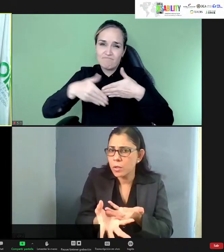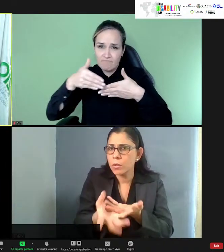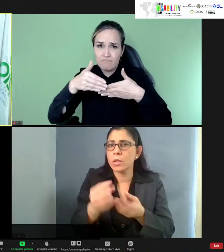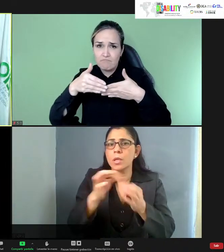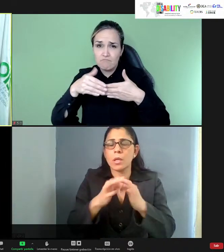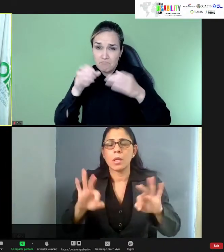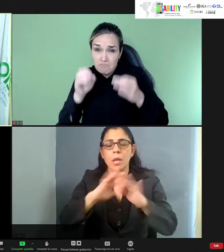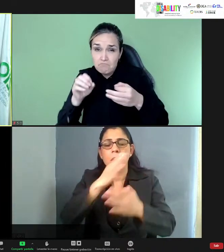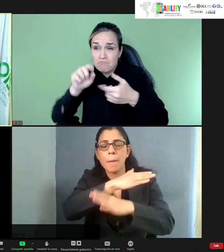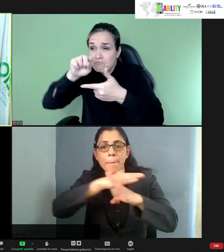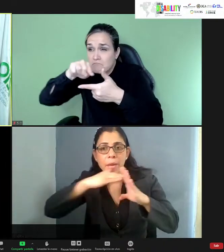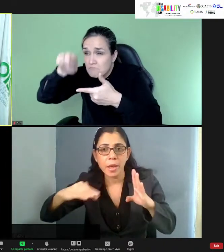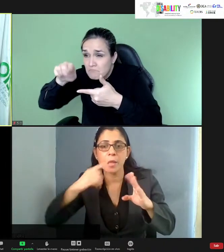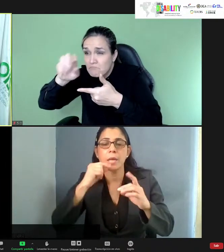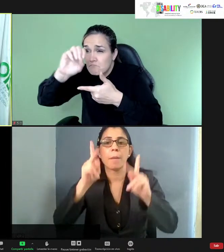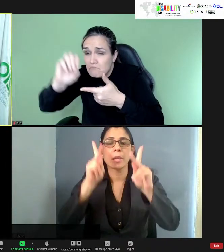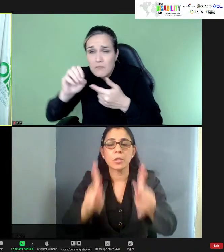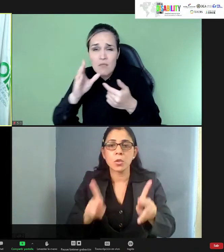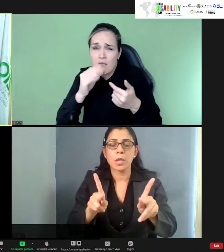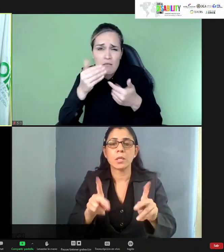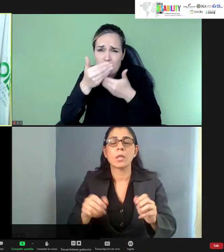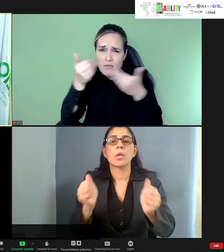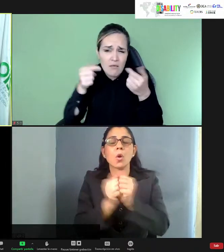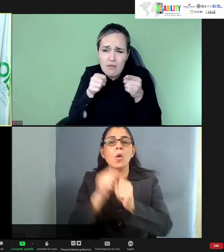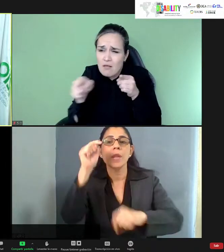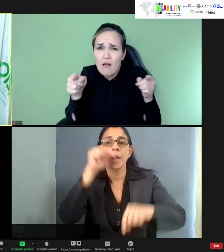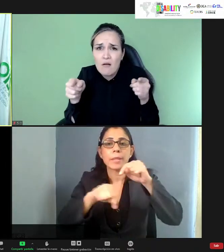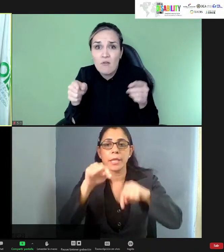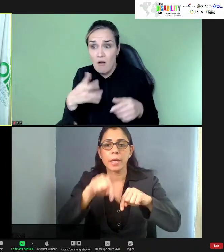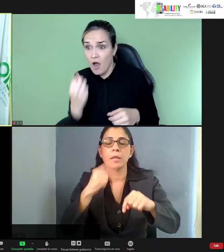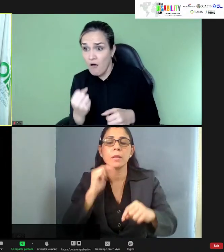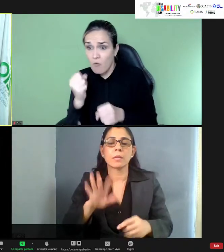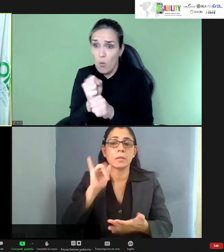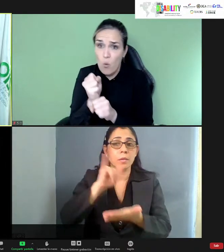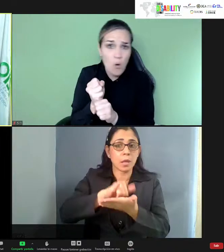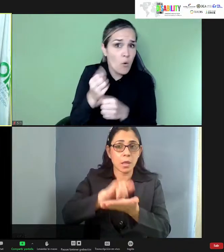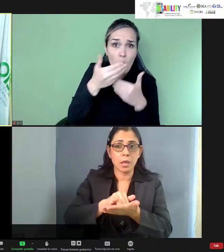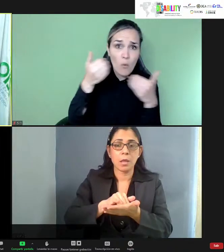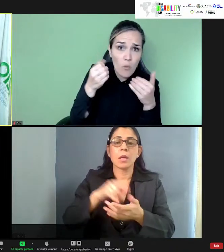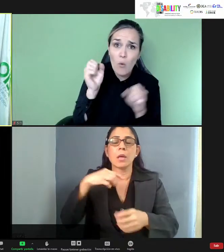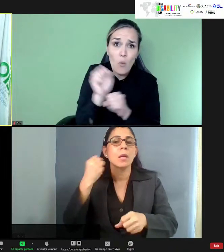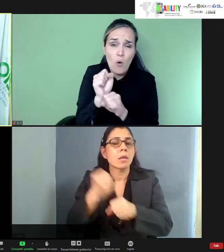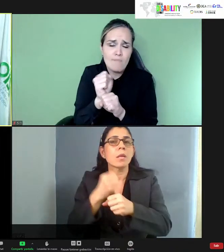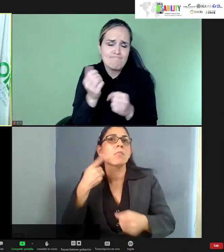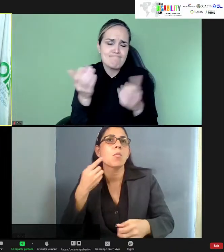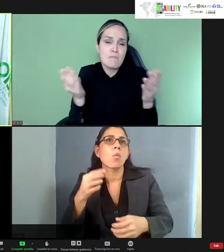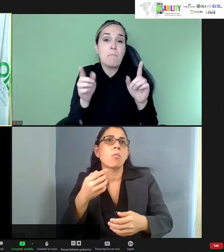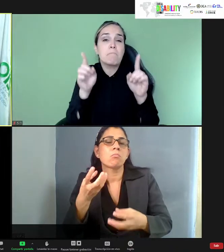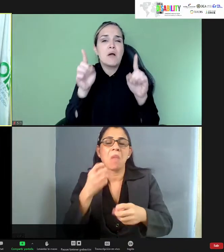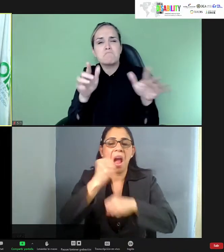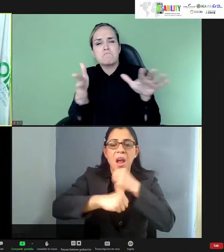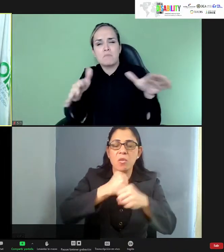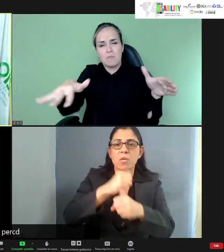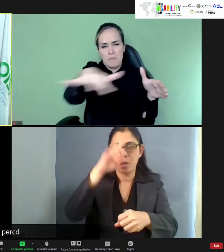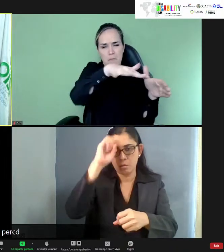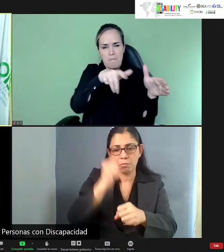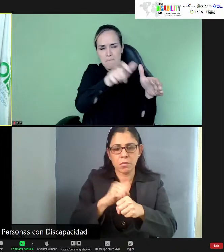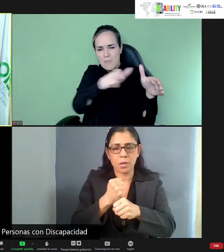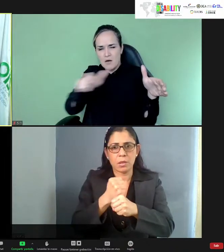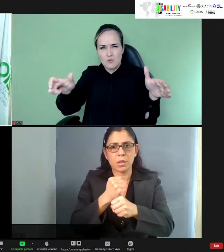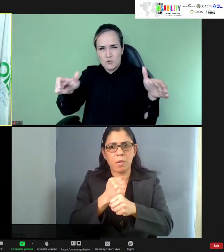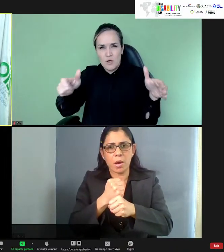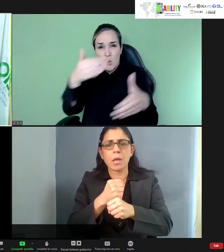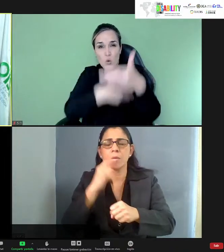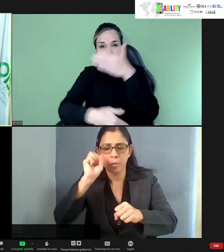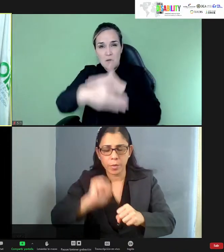estimate that about half of people with disabilities will be at a working age however